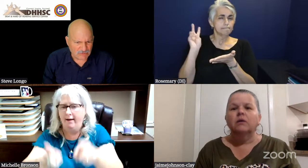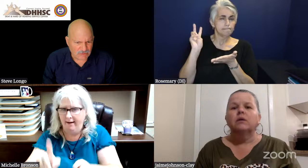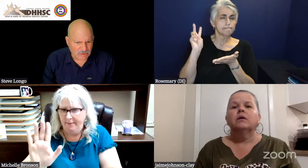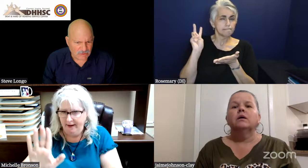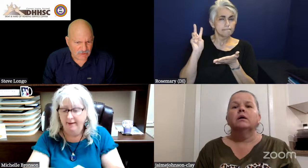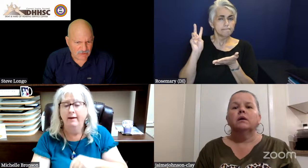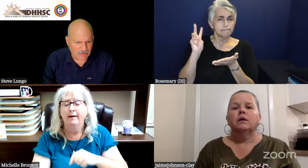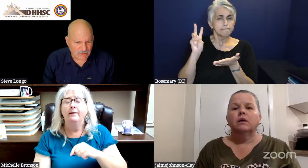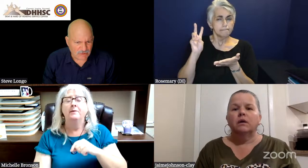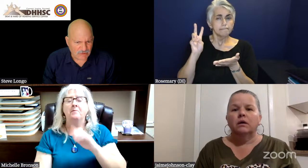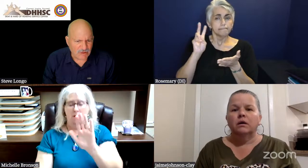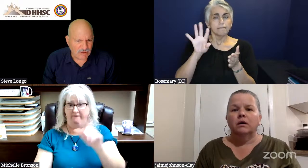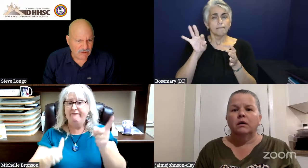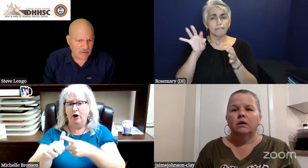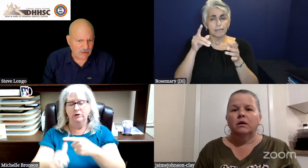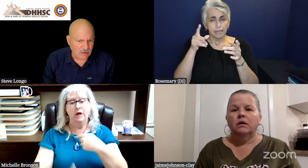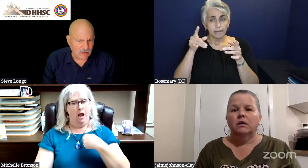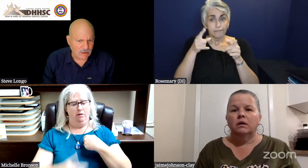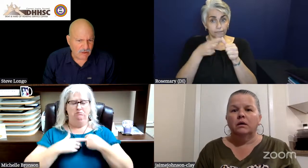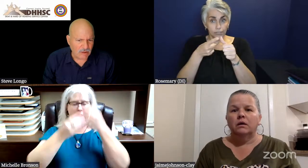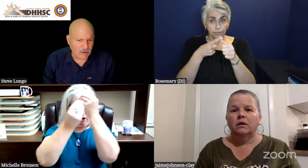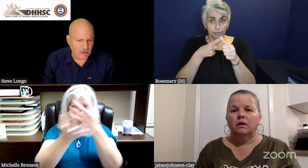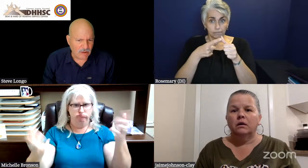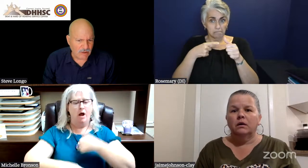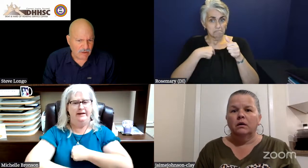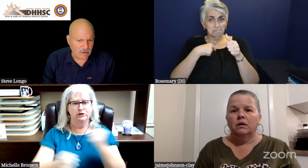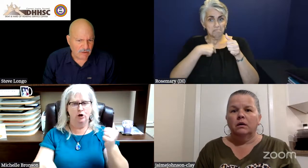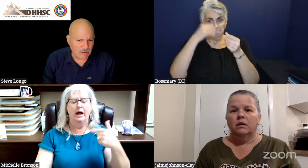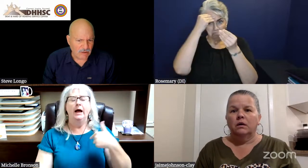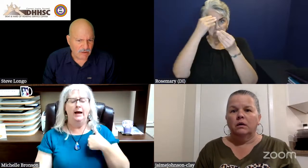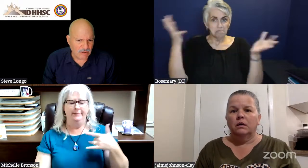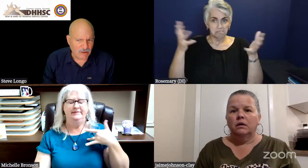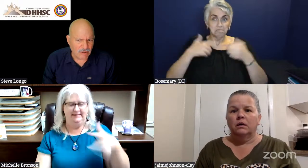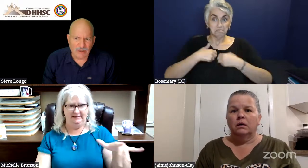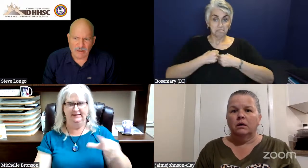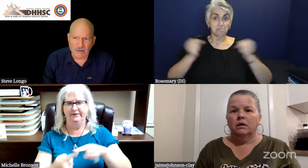Michelle is saying, I think it was about 2 weeks ago.